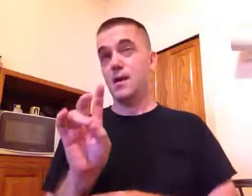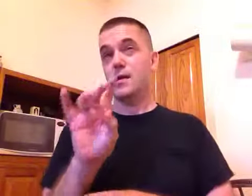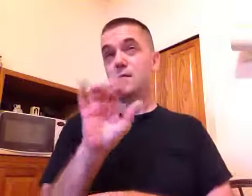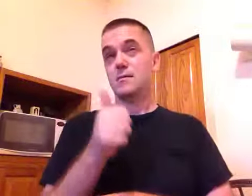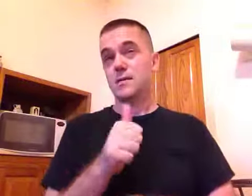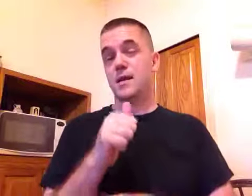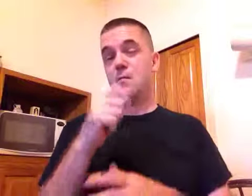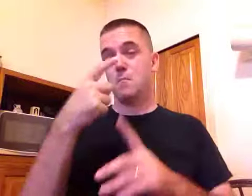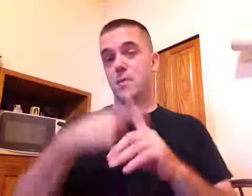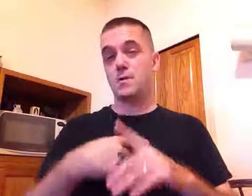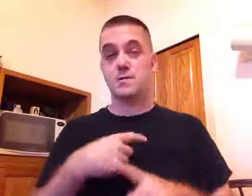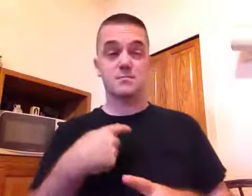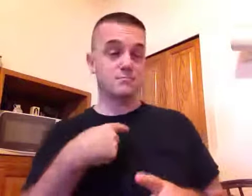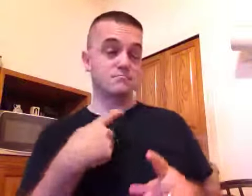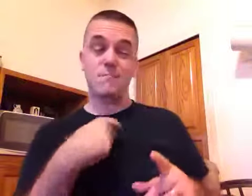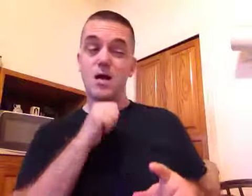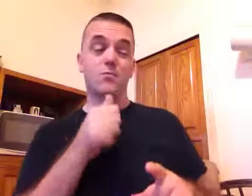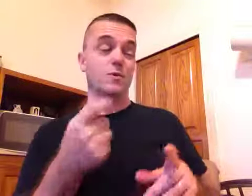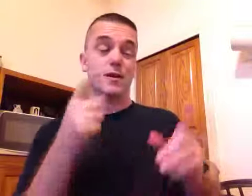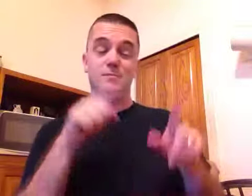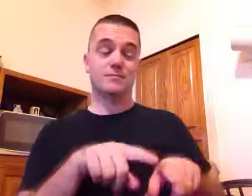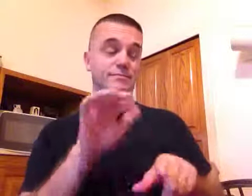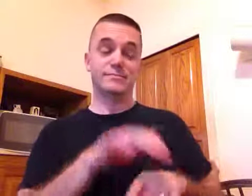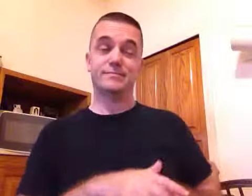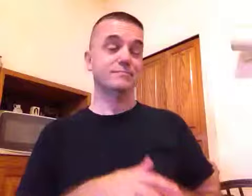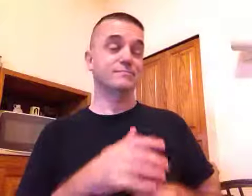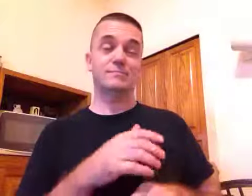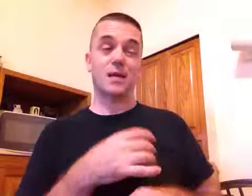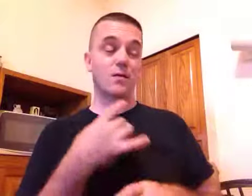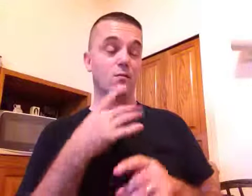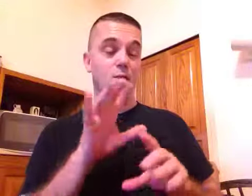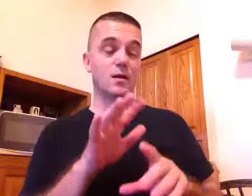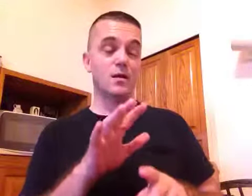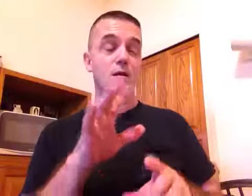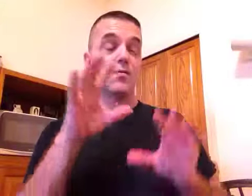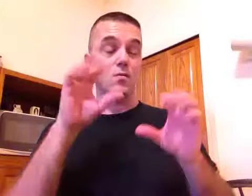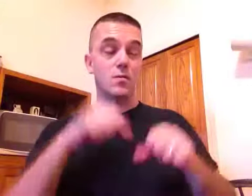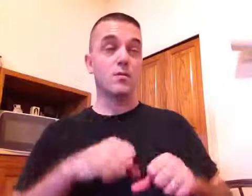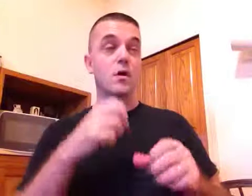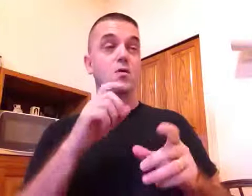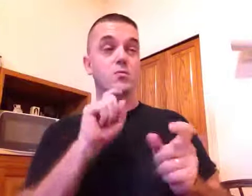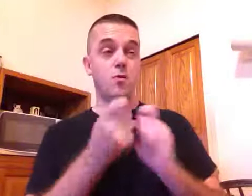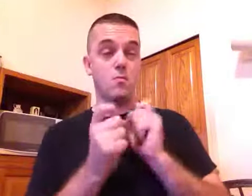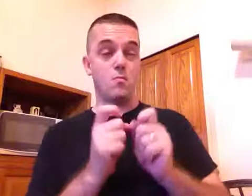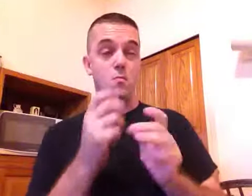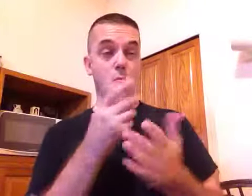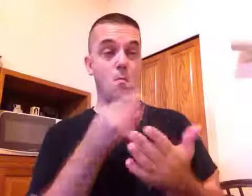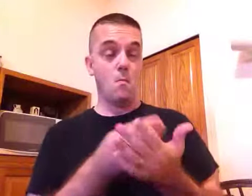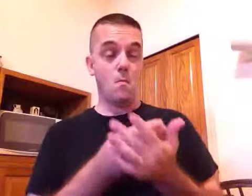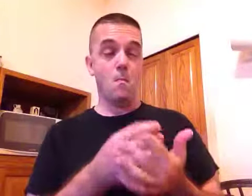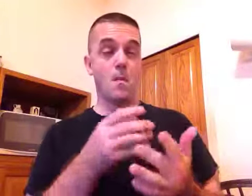Okay. And the reason is very simple. There are some loan modifications that have gotten through. Now it's